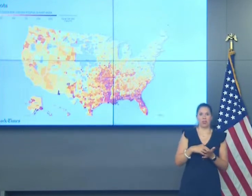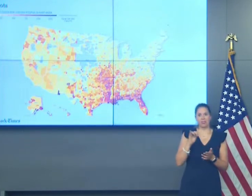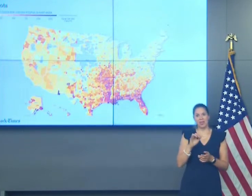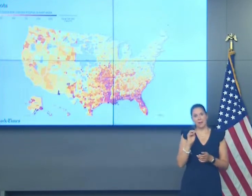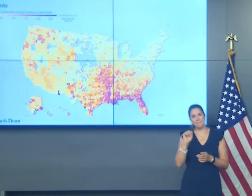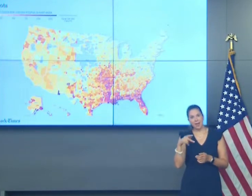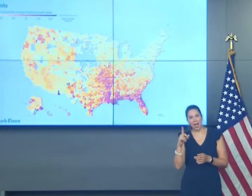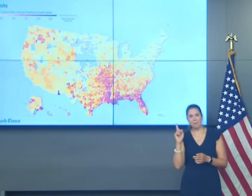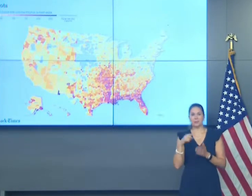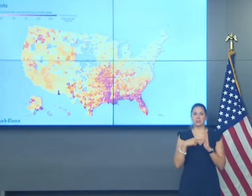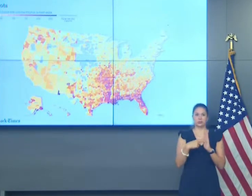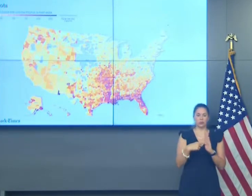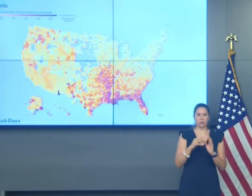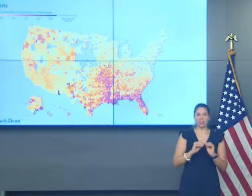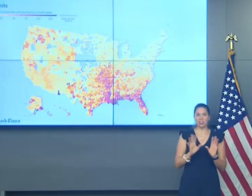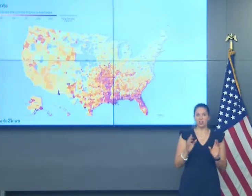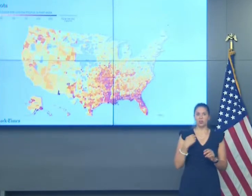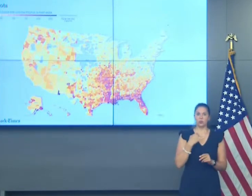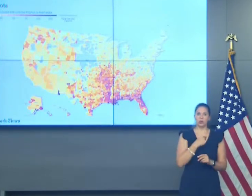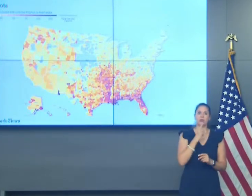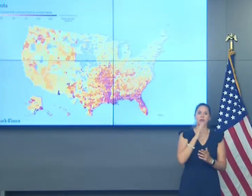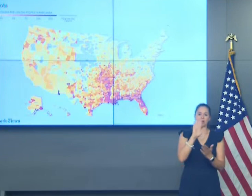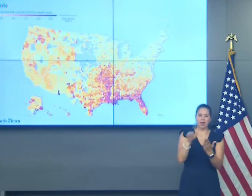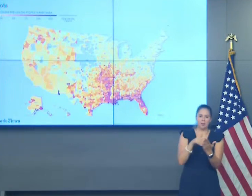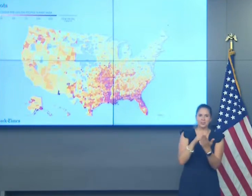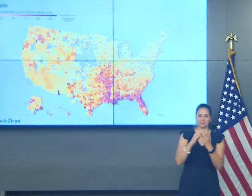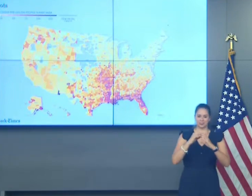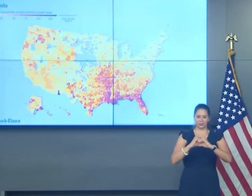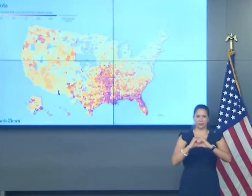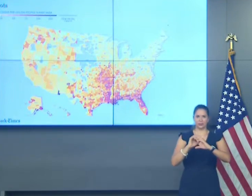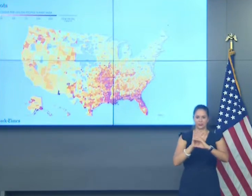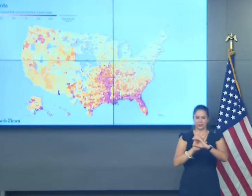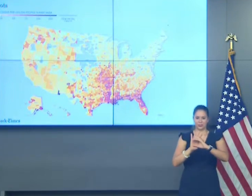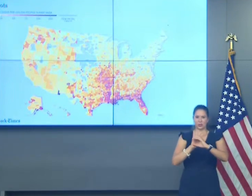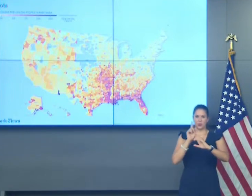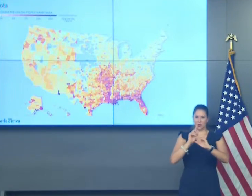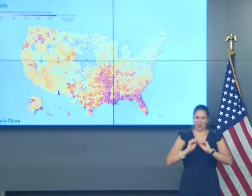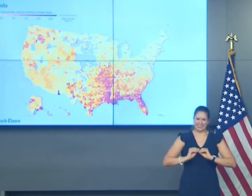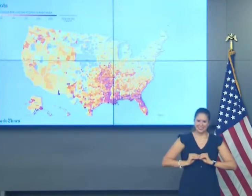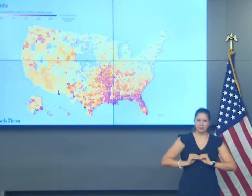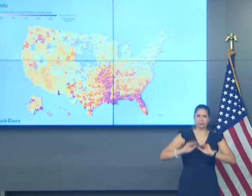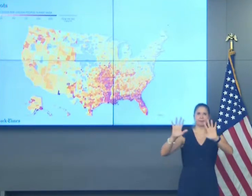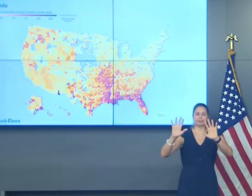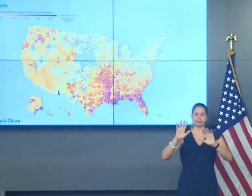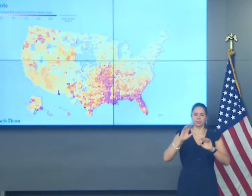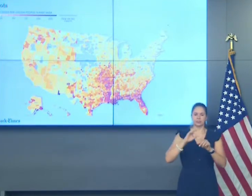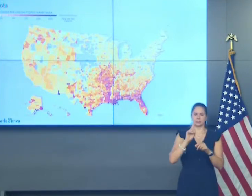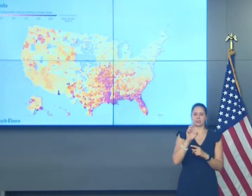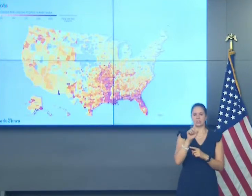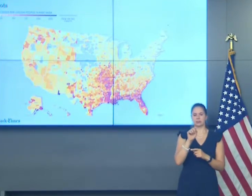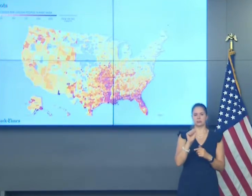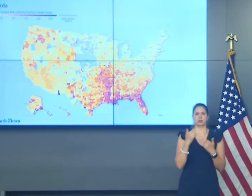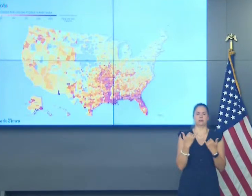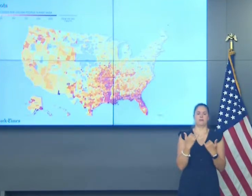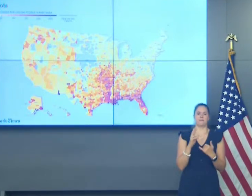makes it abundantly clear. We are the epicenter of the national outbreak of Delta variant right now.